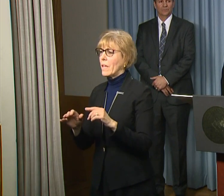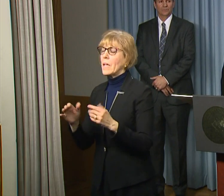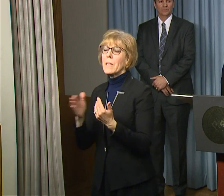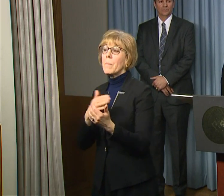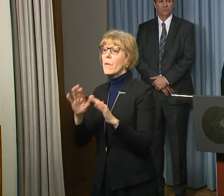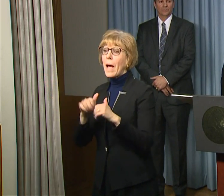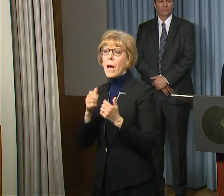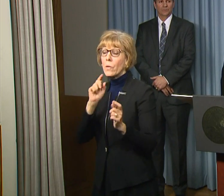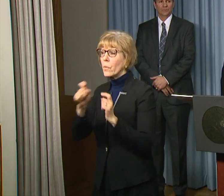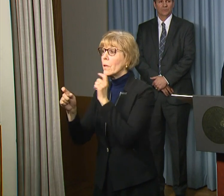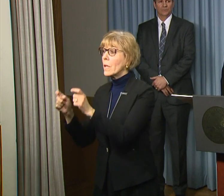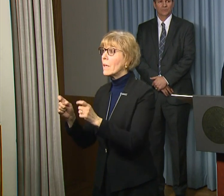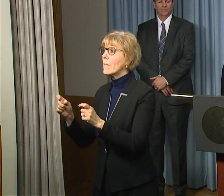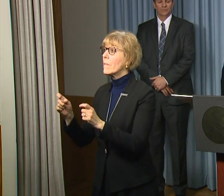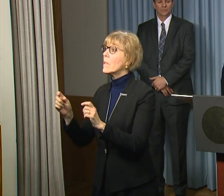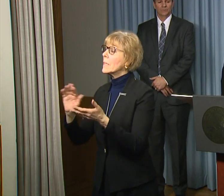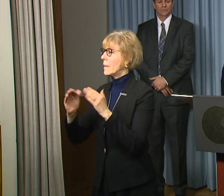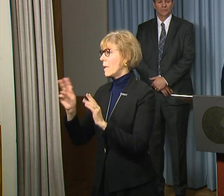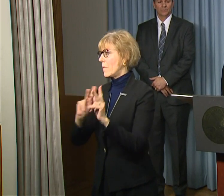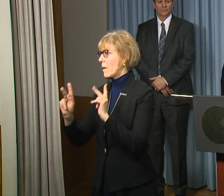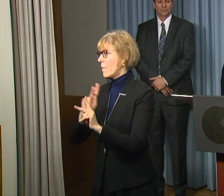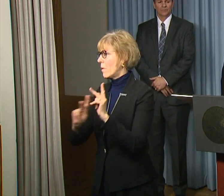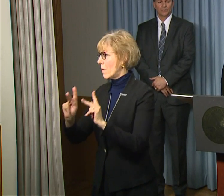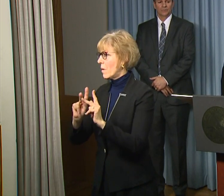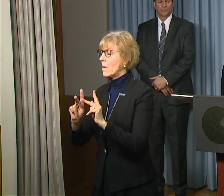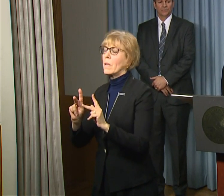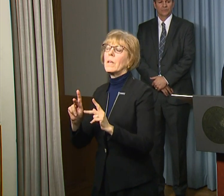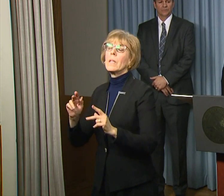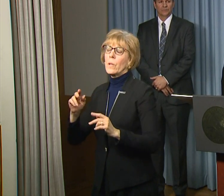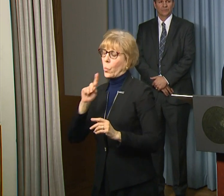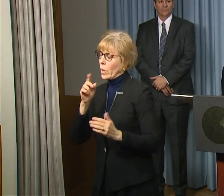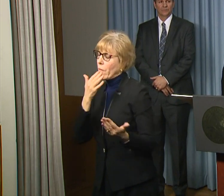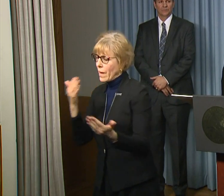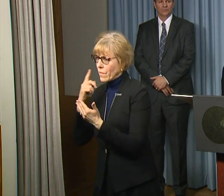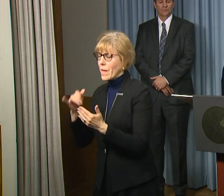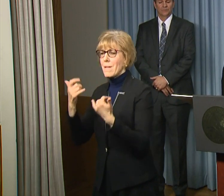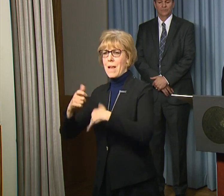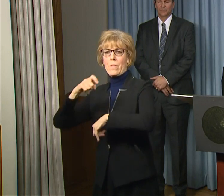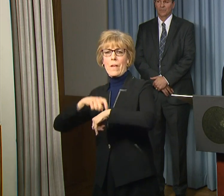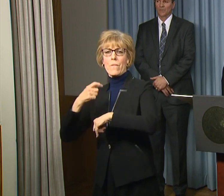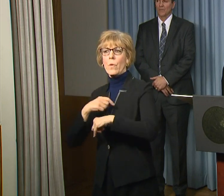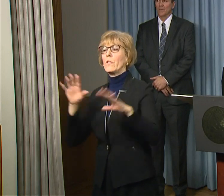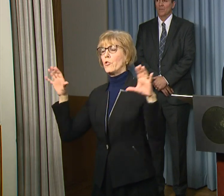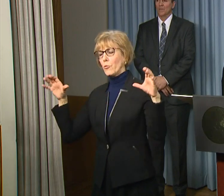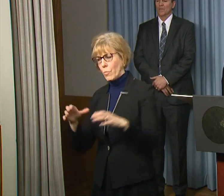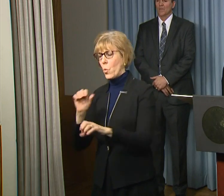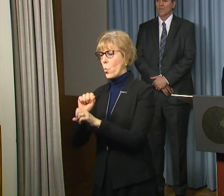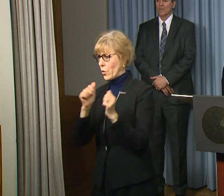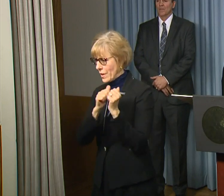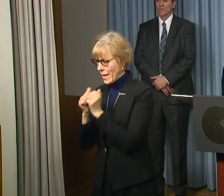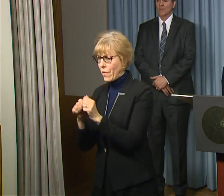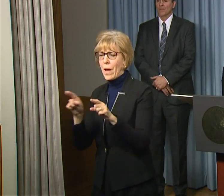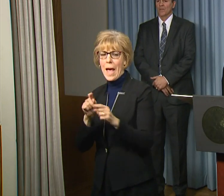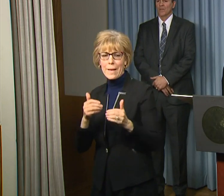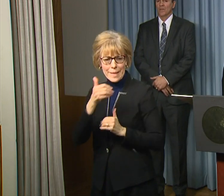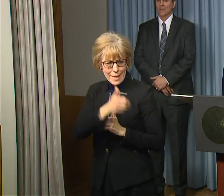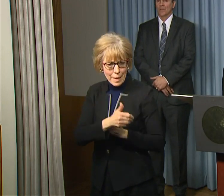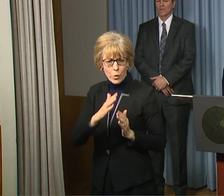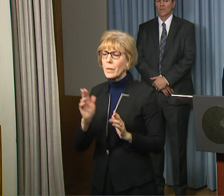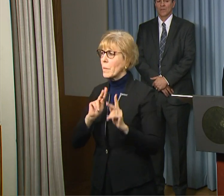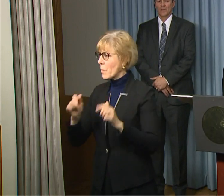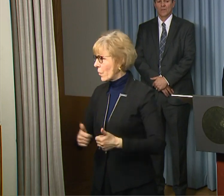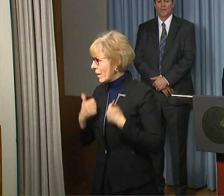grateful for your support. Now is the time for us to rise up as neighbors, as residents of